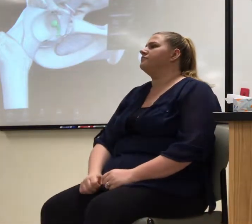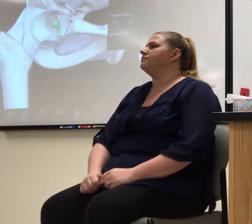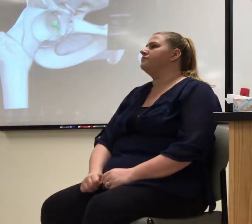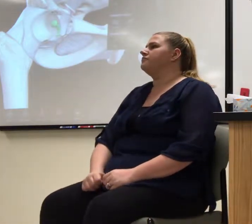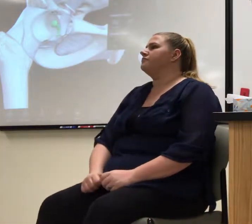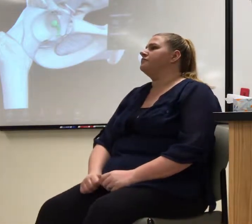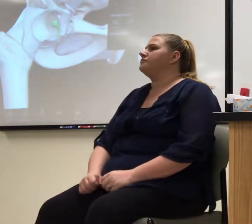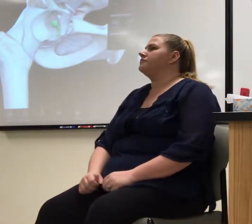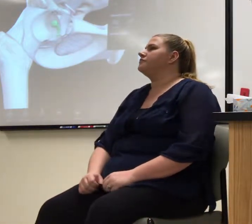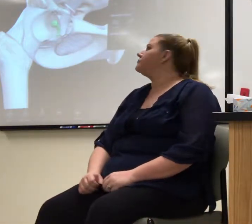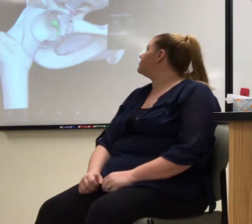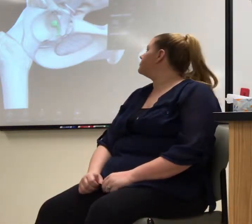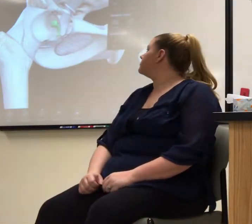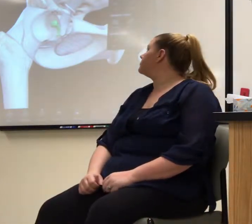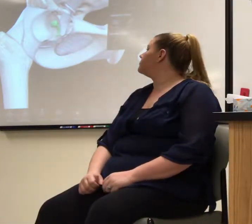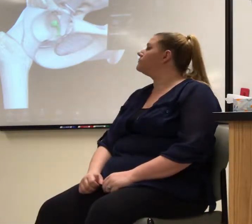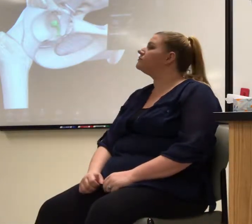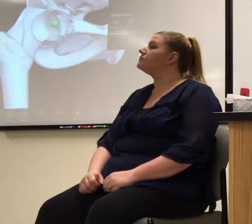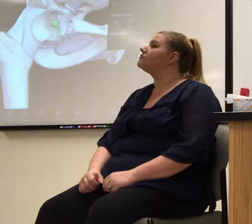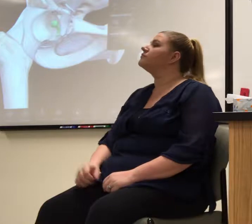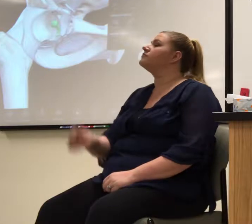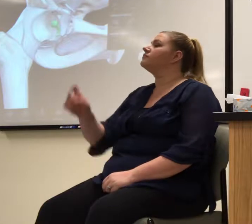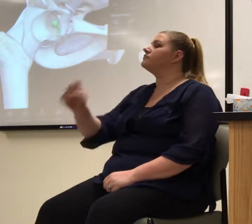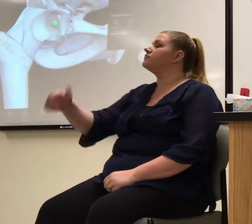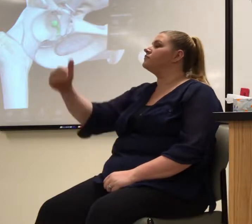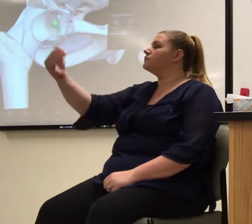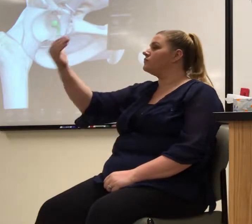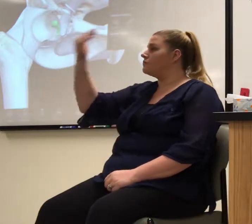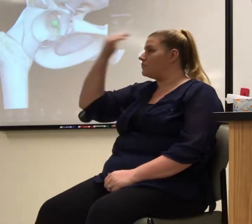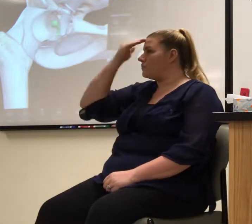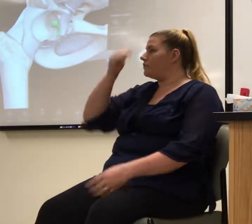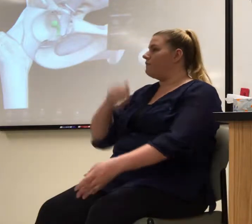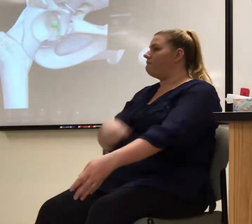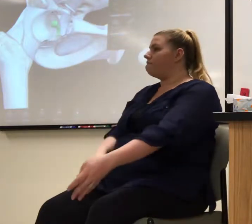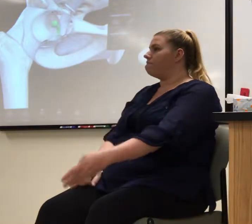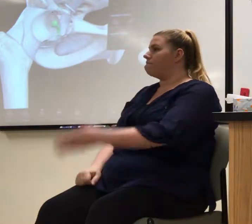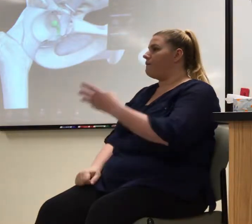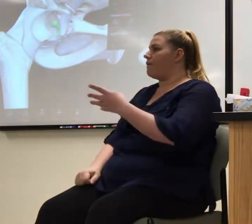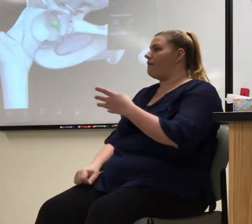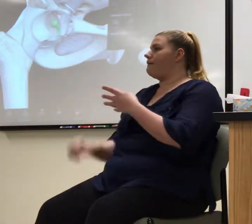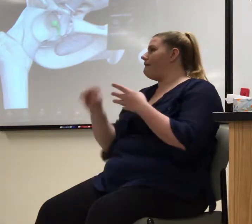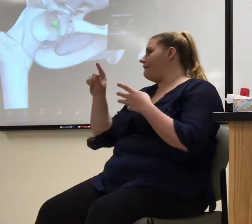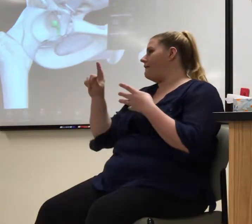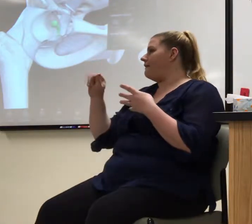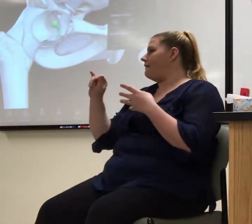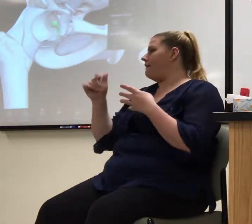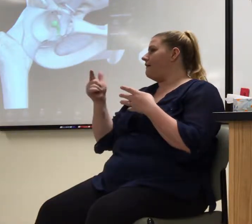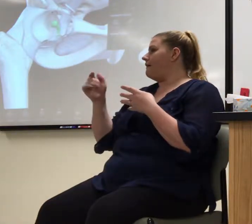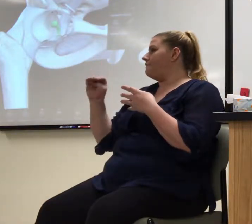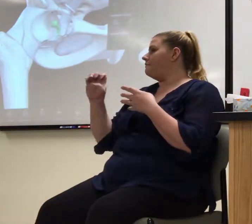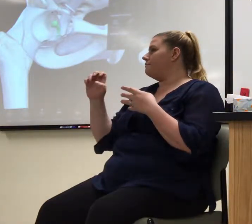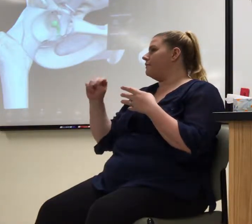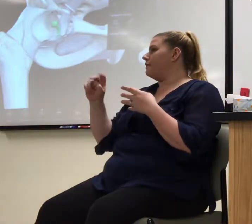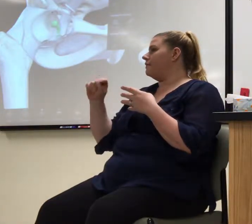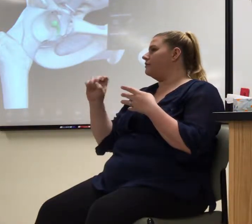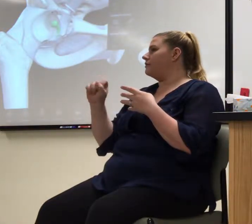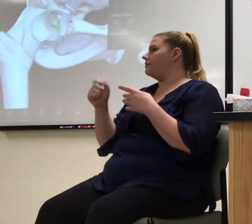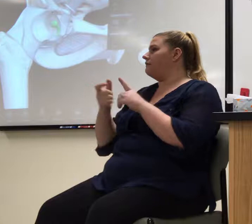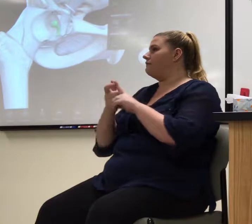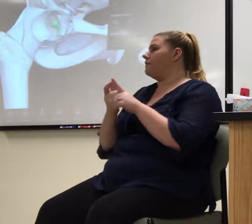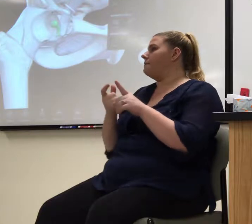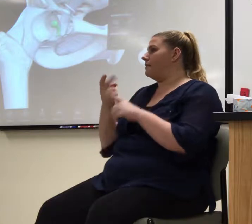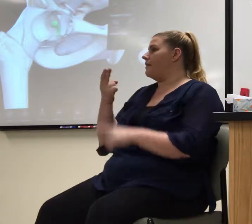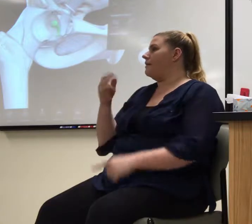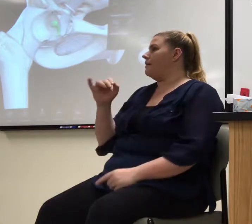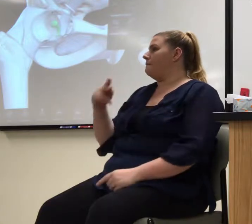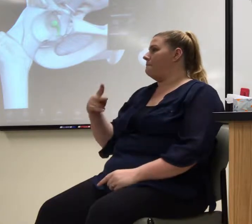4 ligaments of the hip. And I want to now move on from hip bone to hip joint